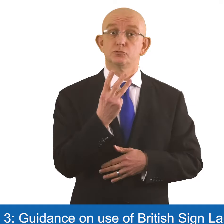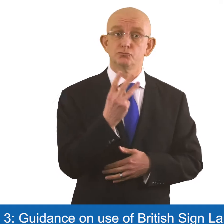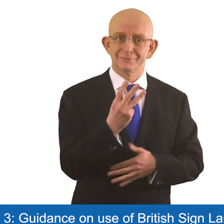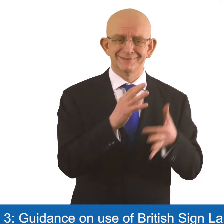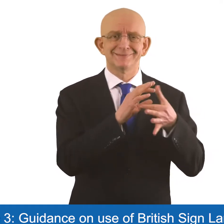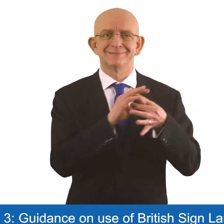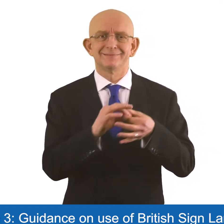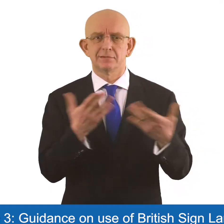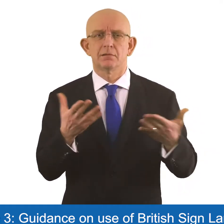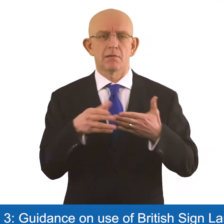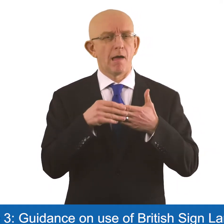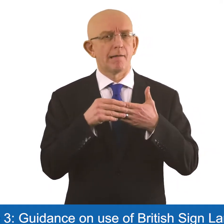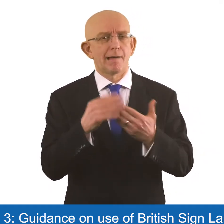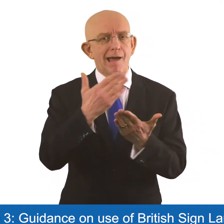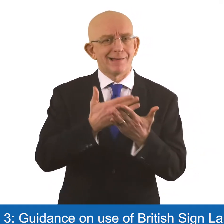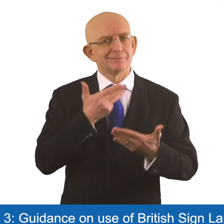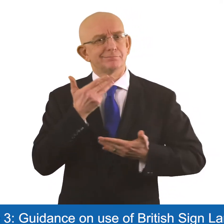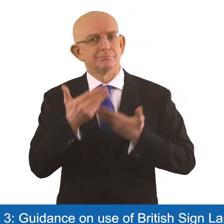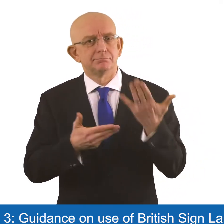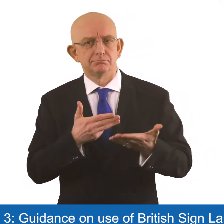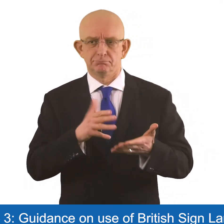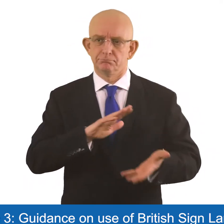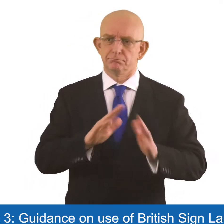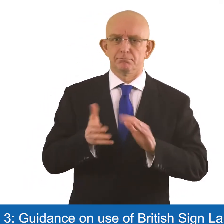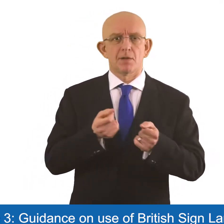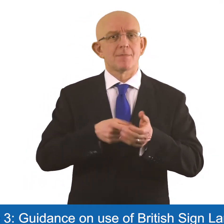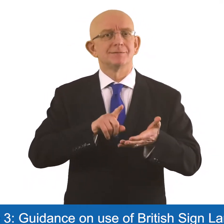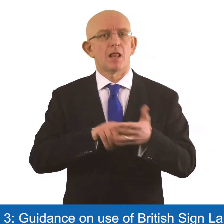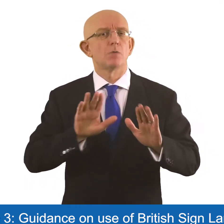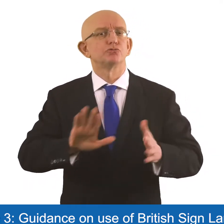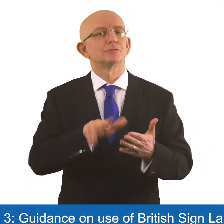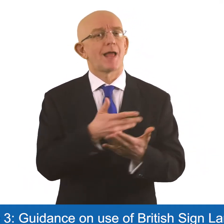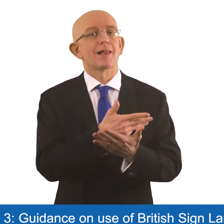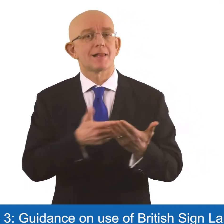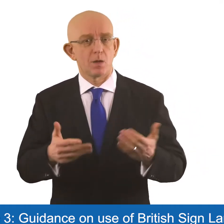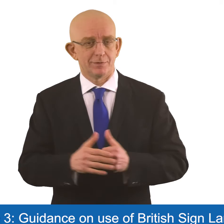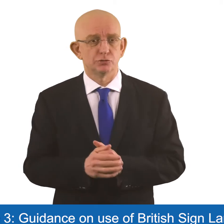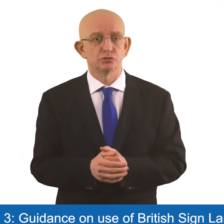Clause 3. Guidance on use of British Sign Language.